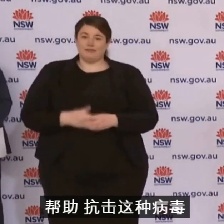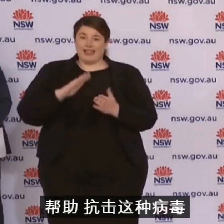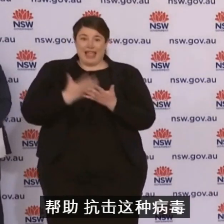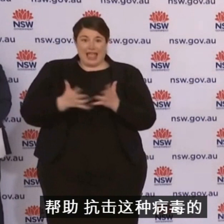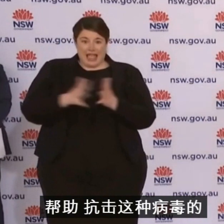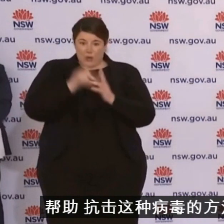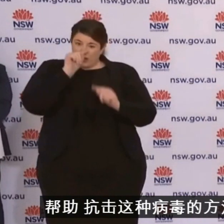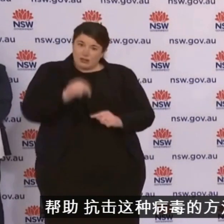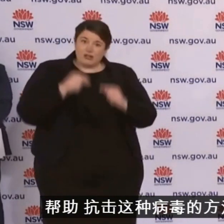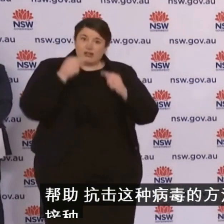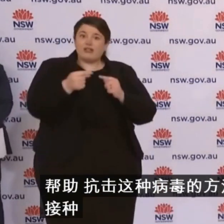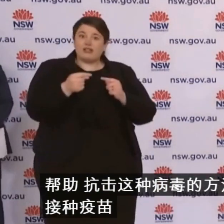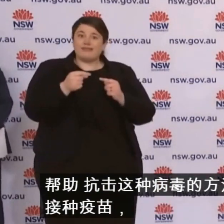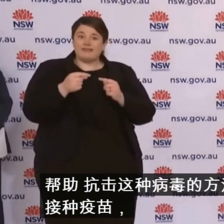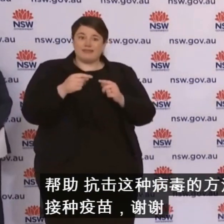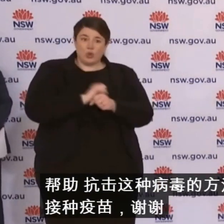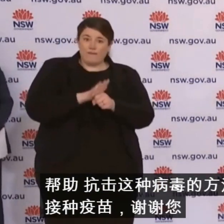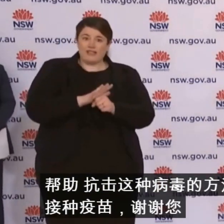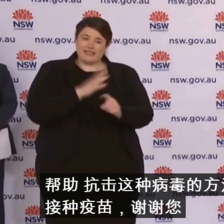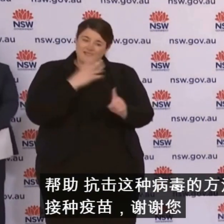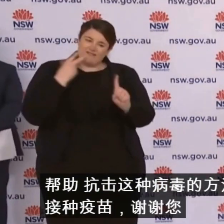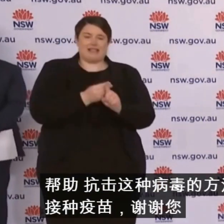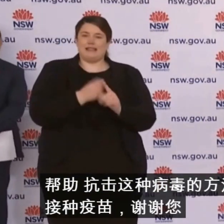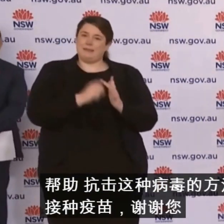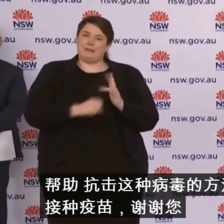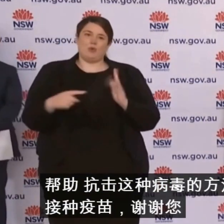this virus is to get vaccinated. Thank you.